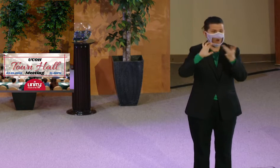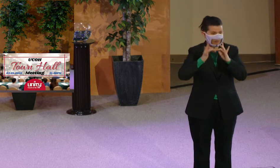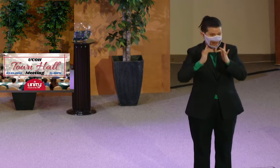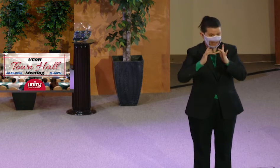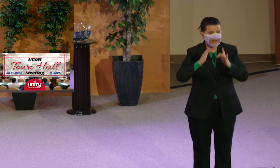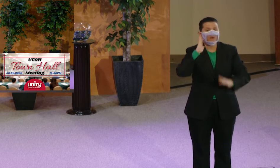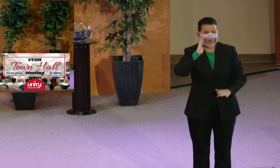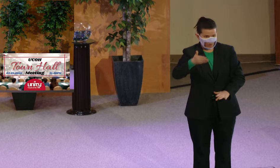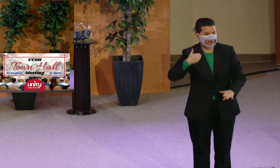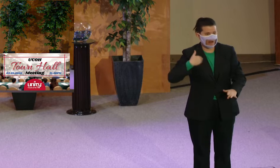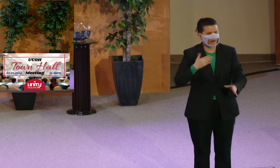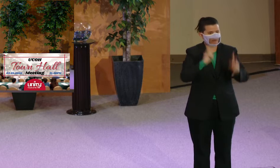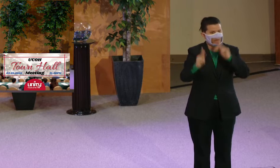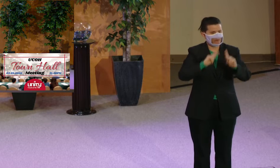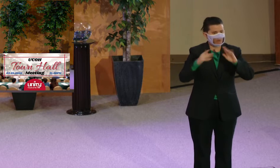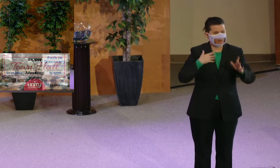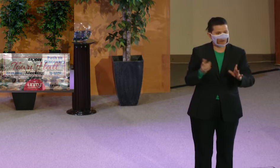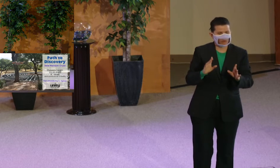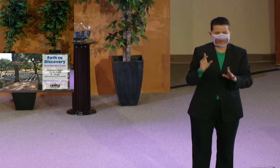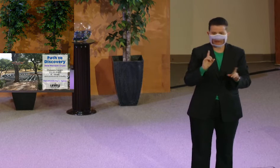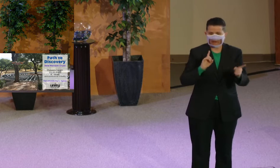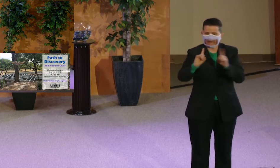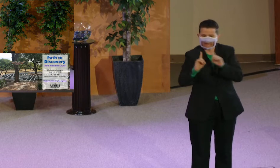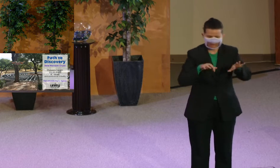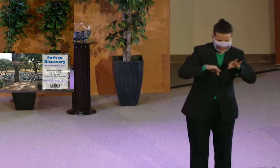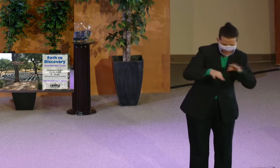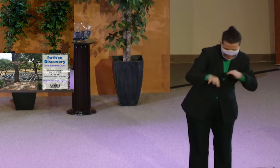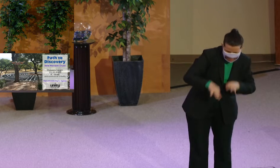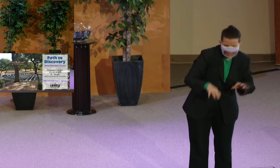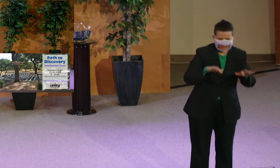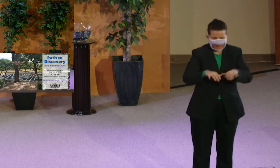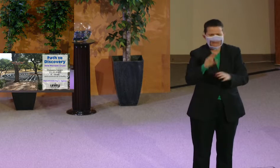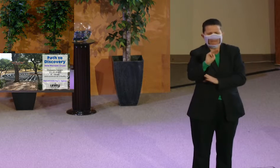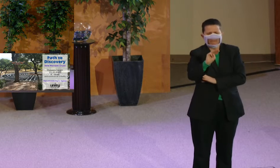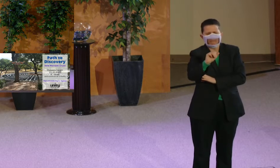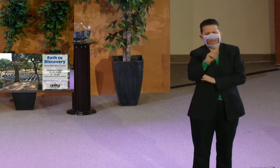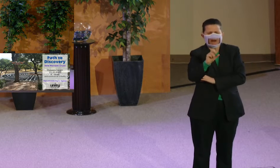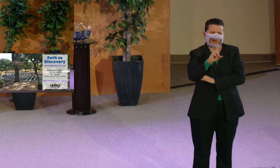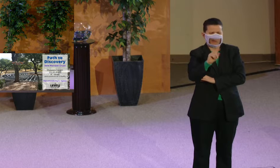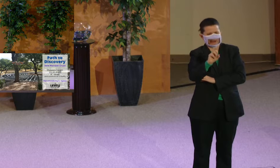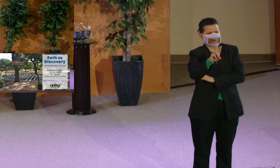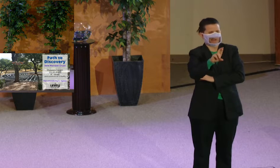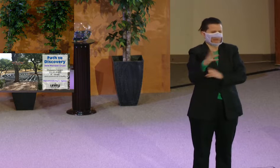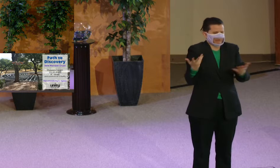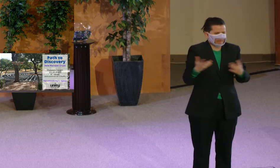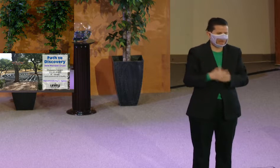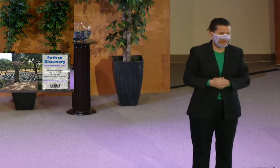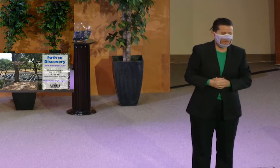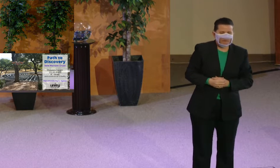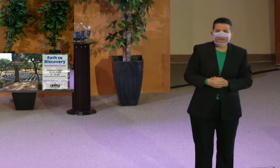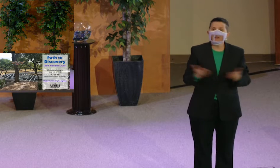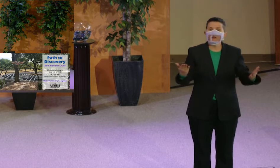moderators available for that. So it's a juicy time. Okay, the Path is our new